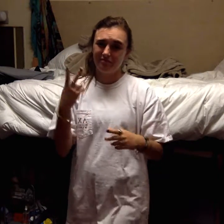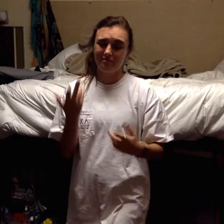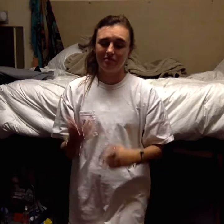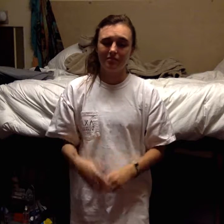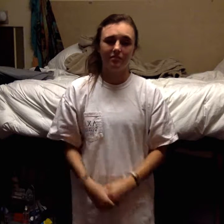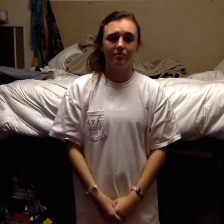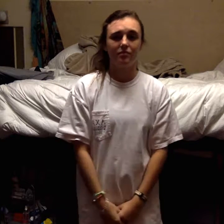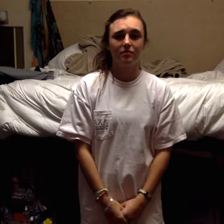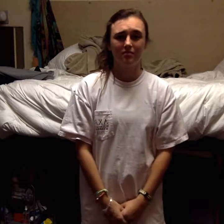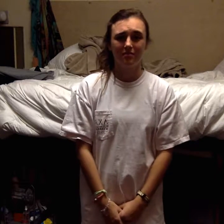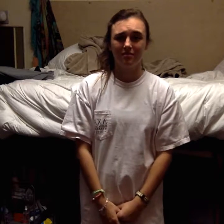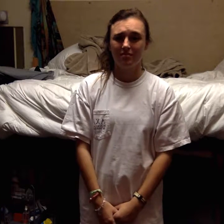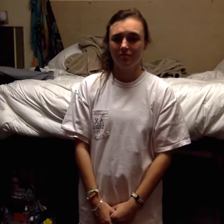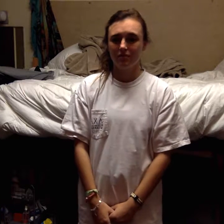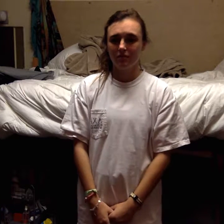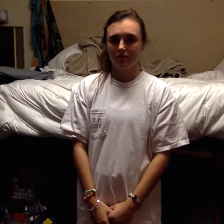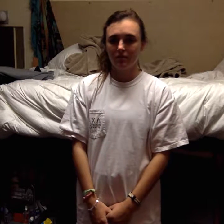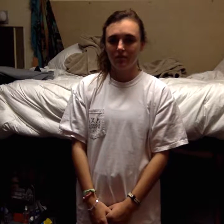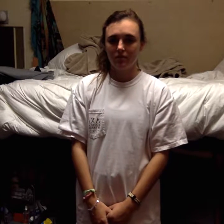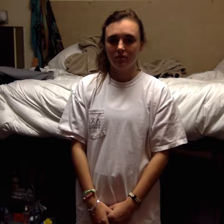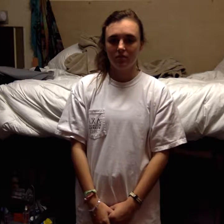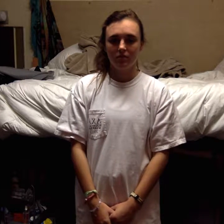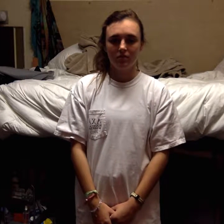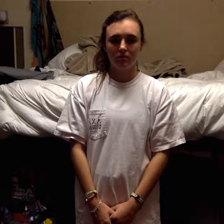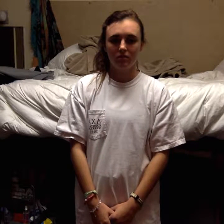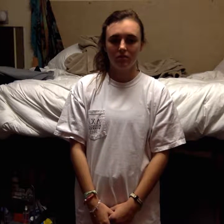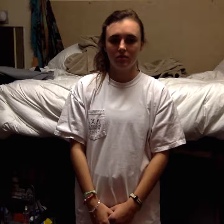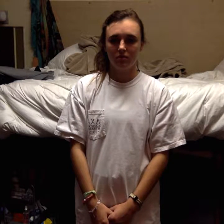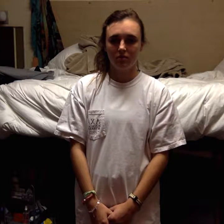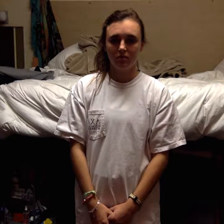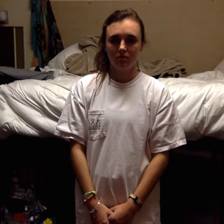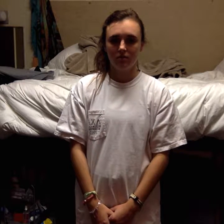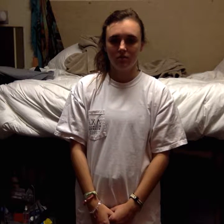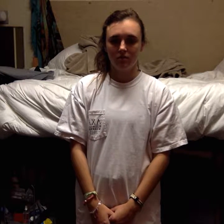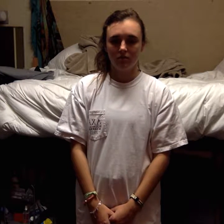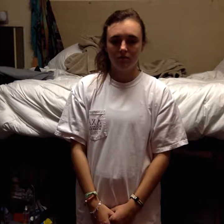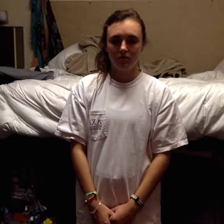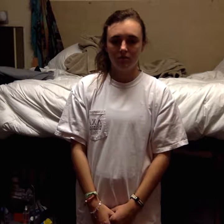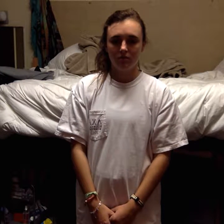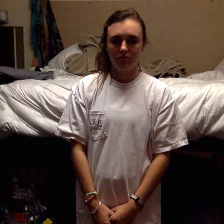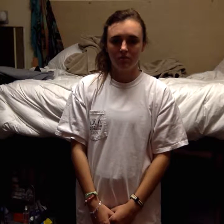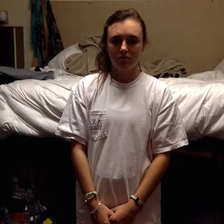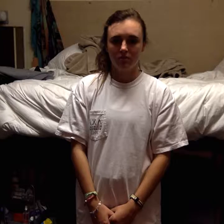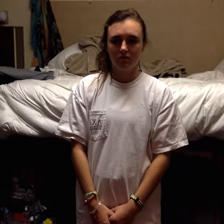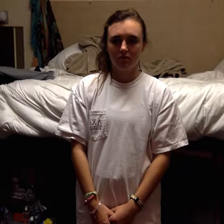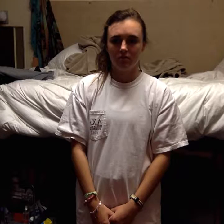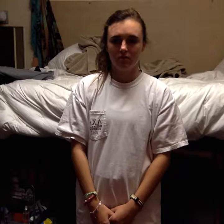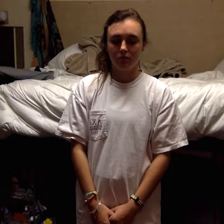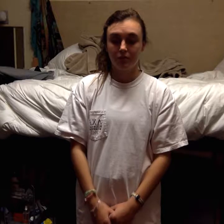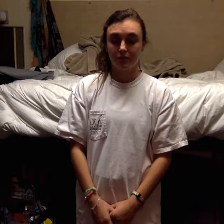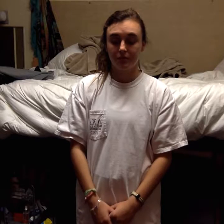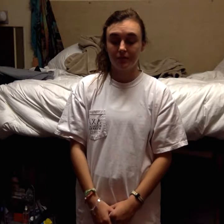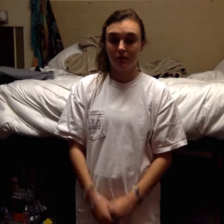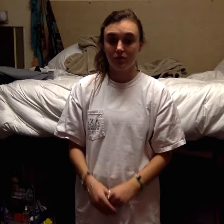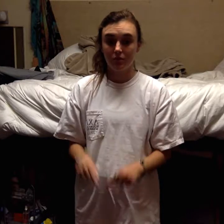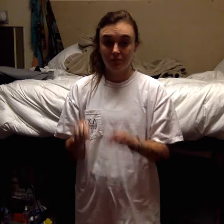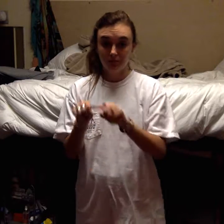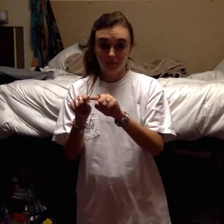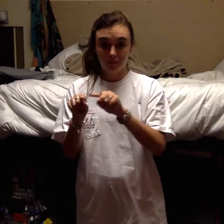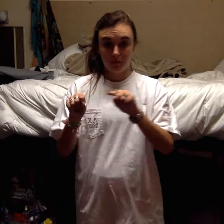across. And it's a horizontal line. Now I moved my triangle off the edge of the paper because naturally